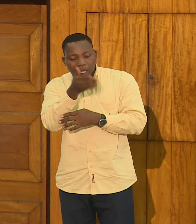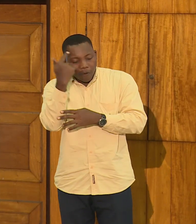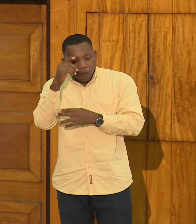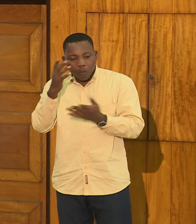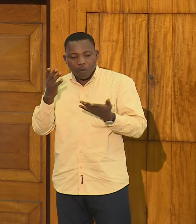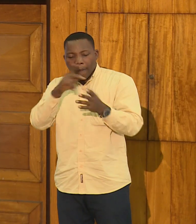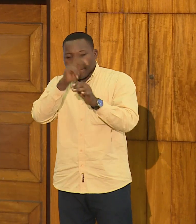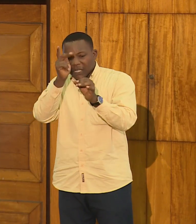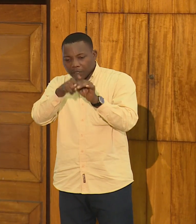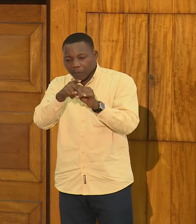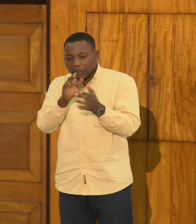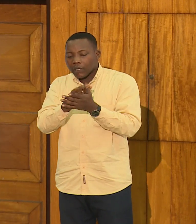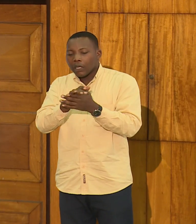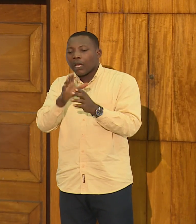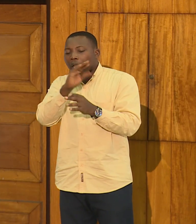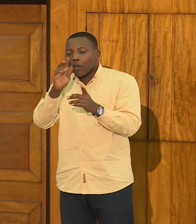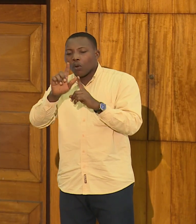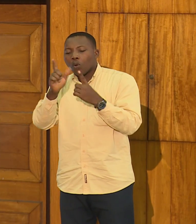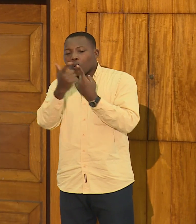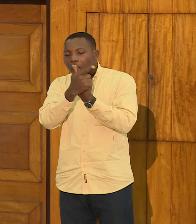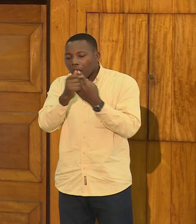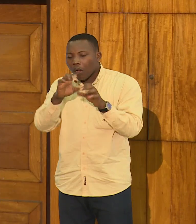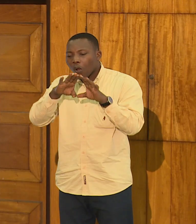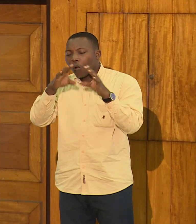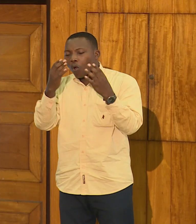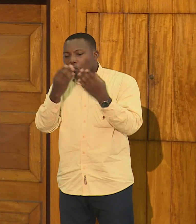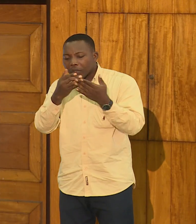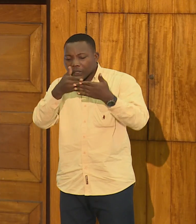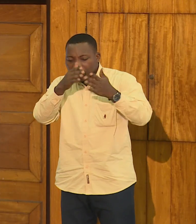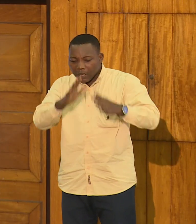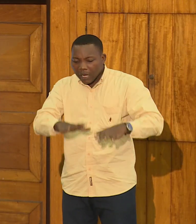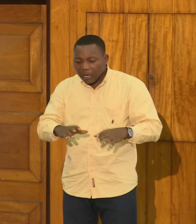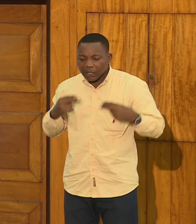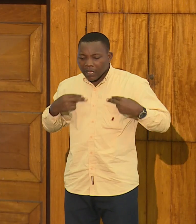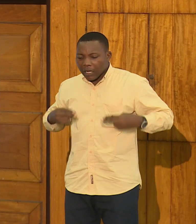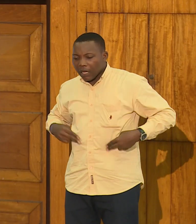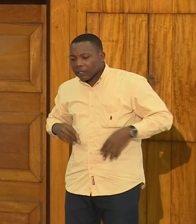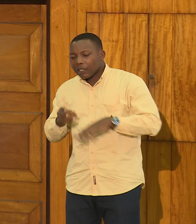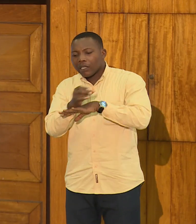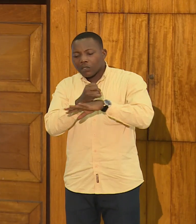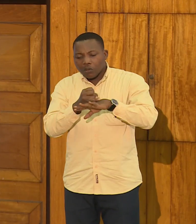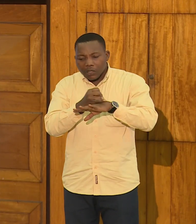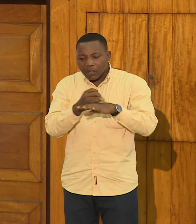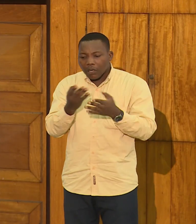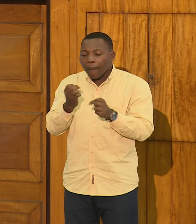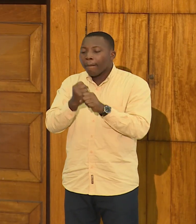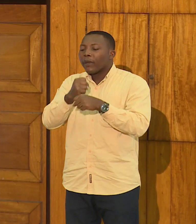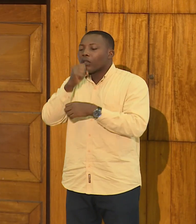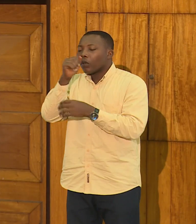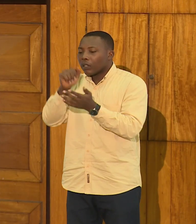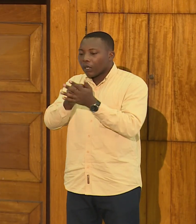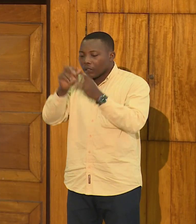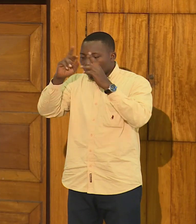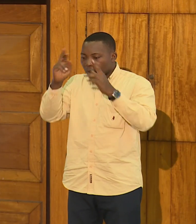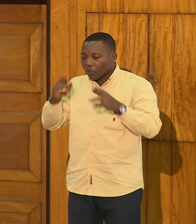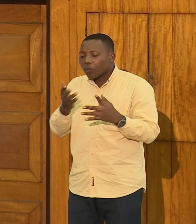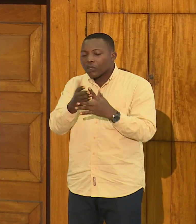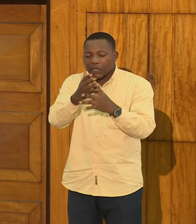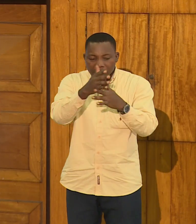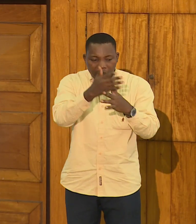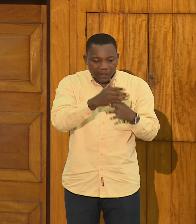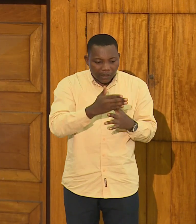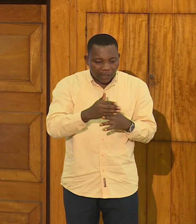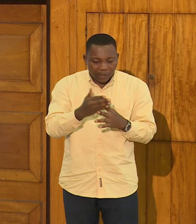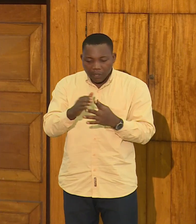local organizations, community leaders, and healthcare institutions enhanced resource sharing and broadened the program's reach